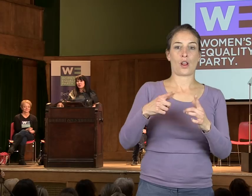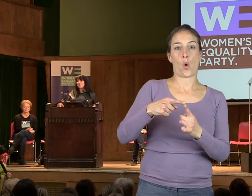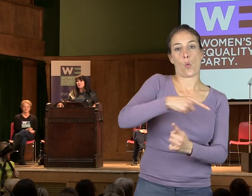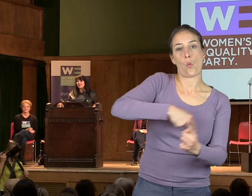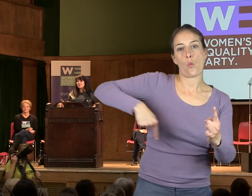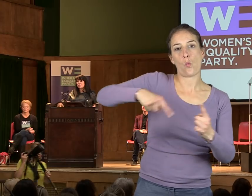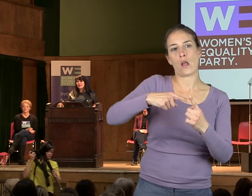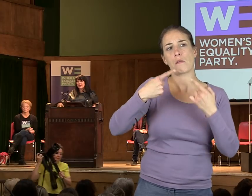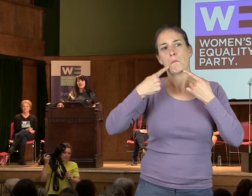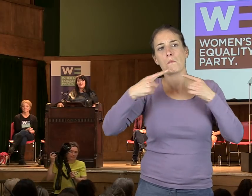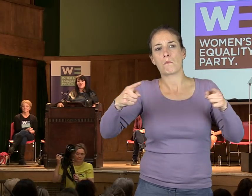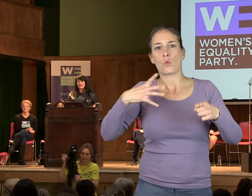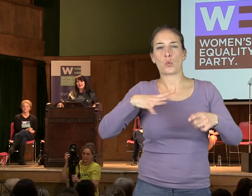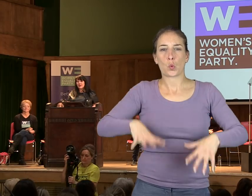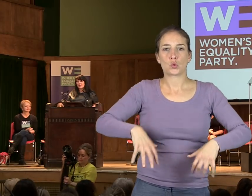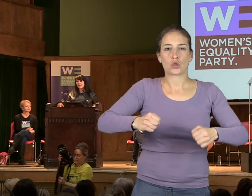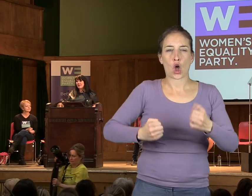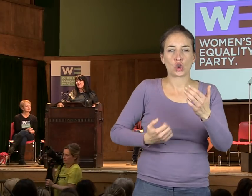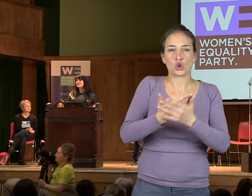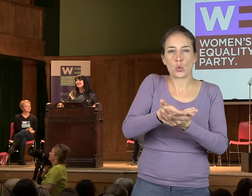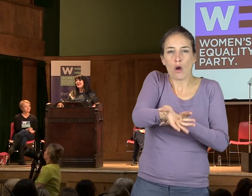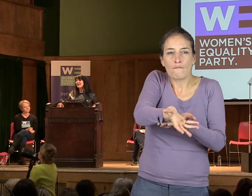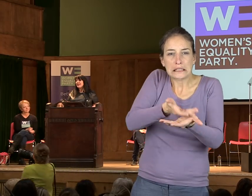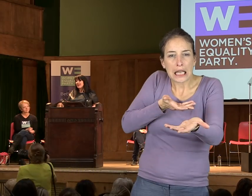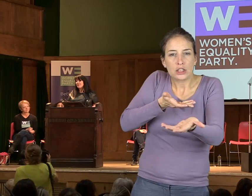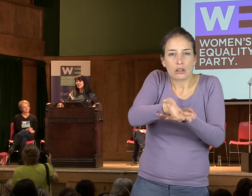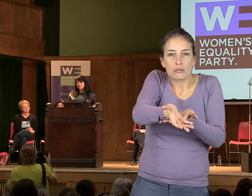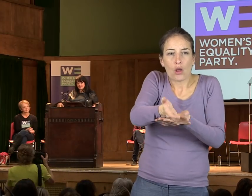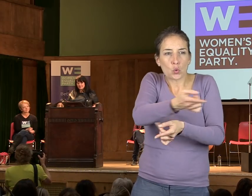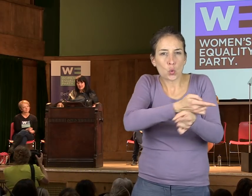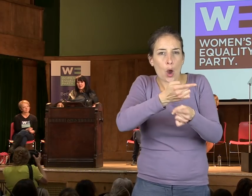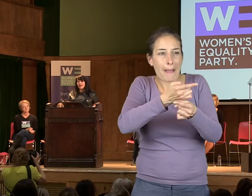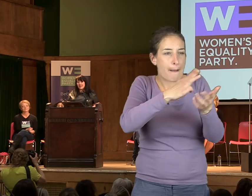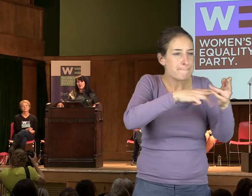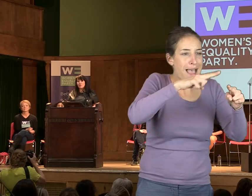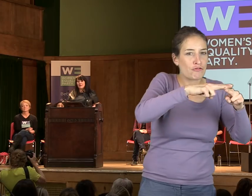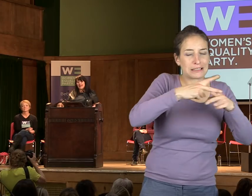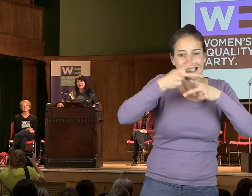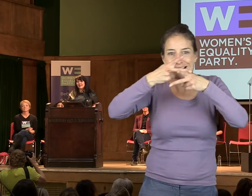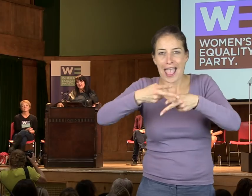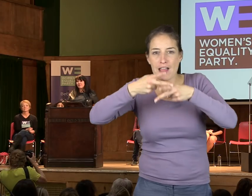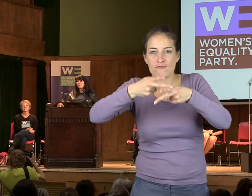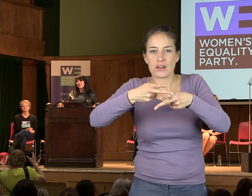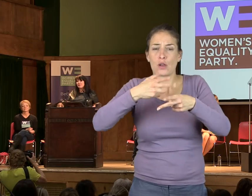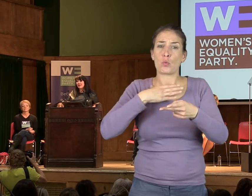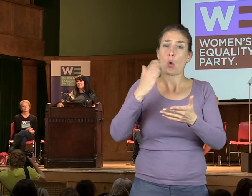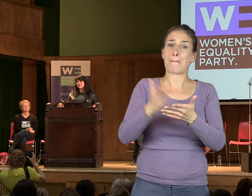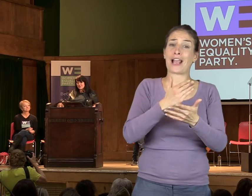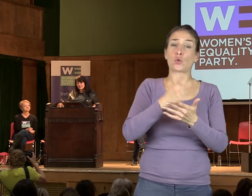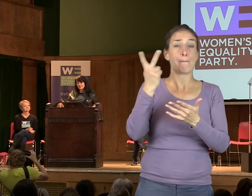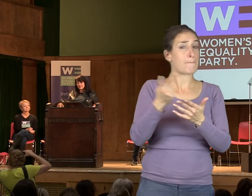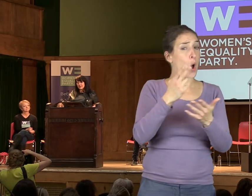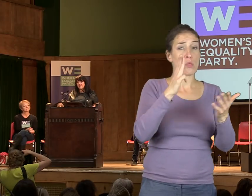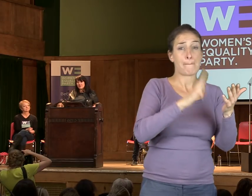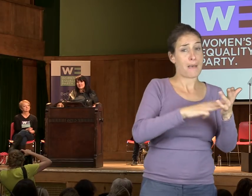Propose a new way of talking and thinking about parenting and caring. Equal paid leave for both